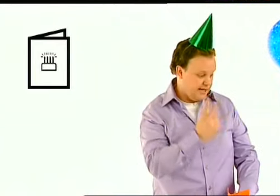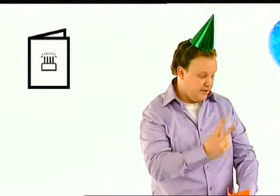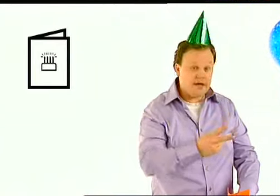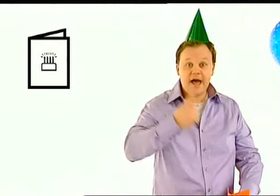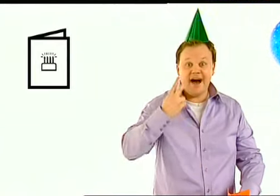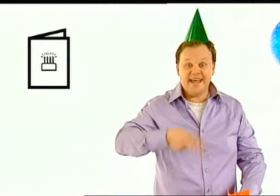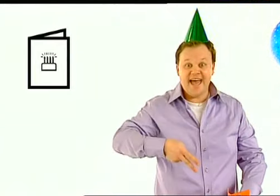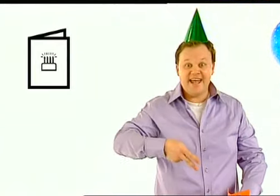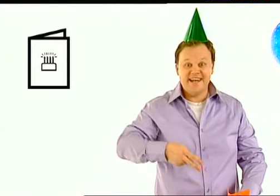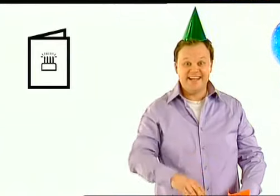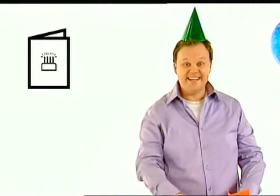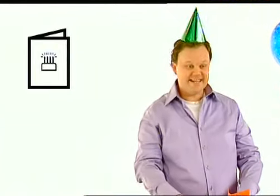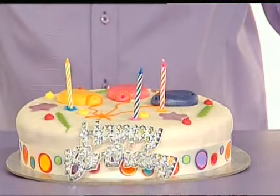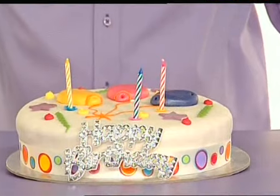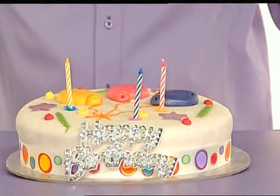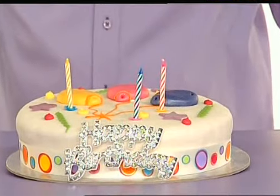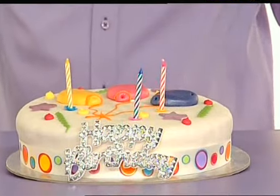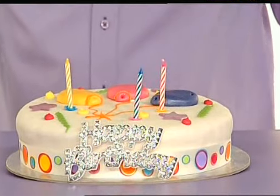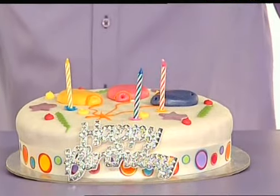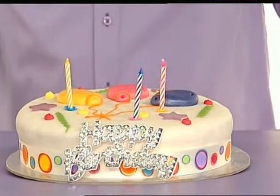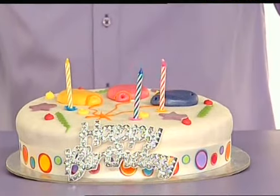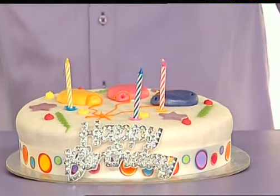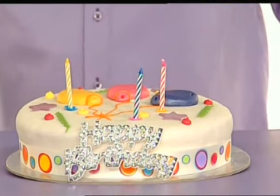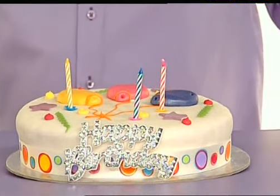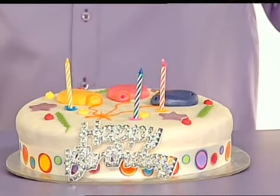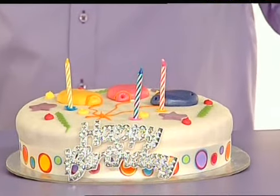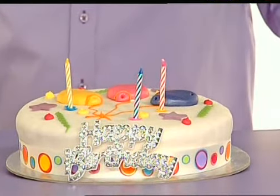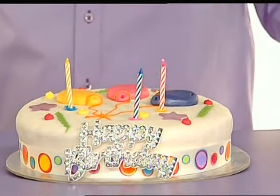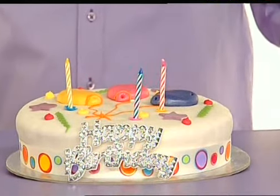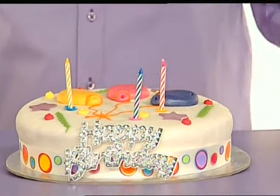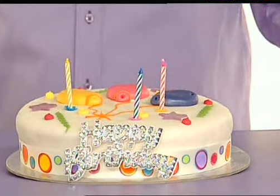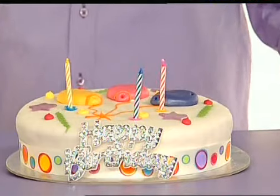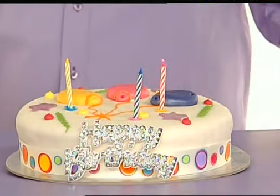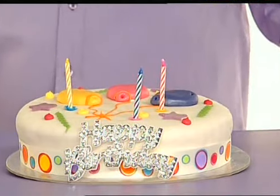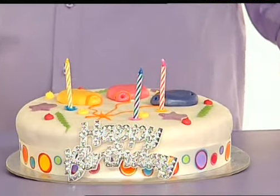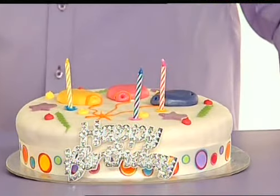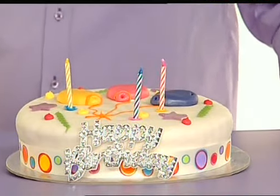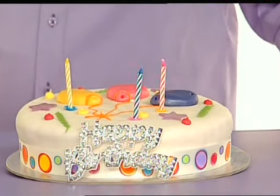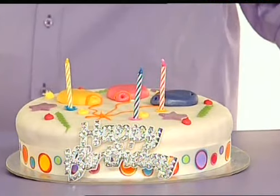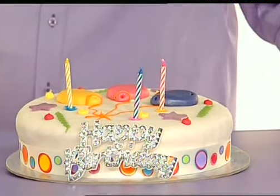look again. Every birthday party needs a birthday cake.